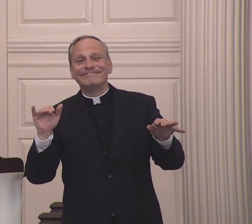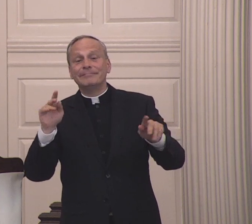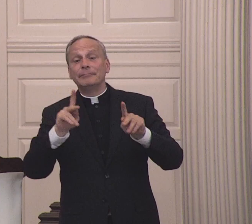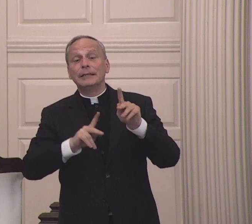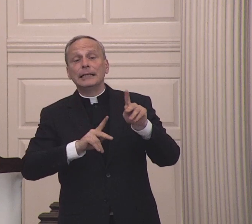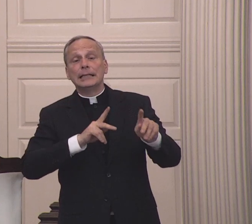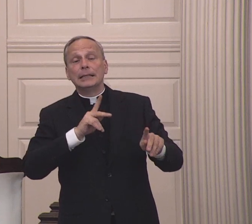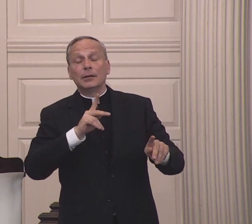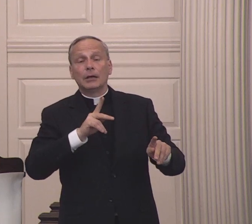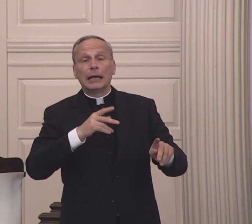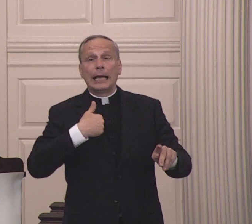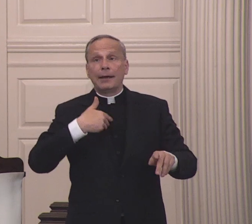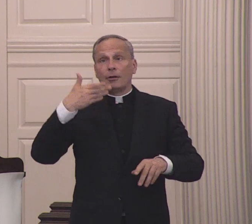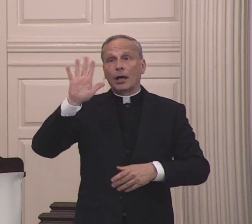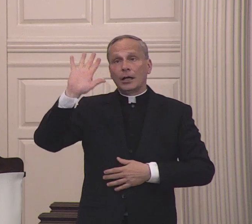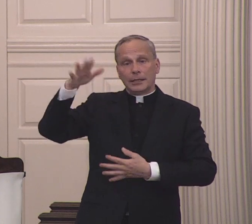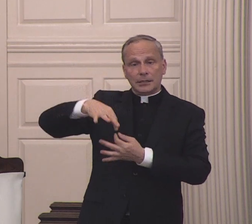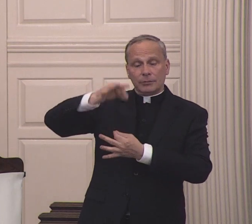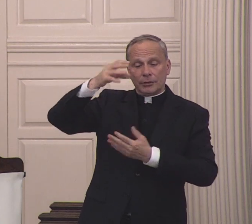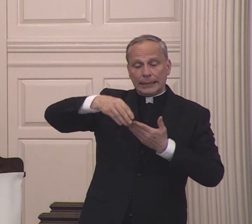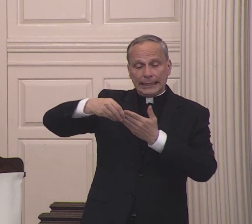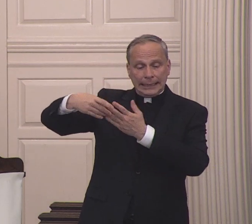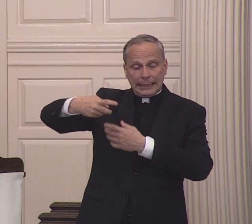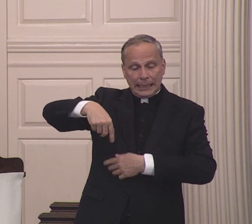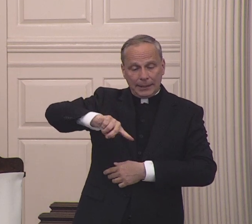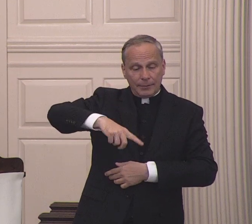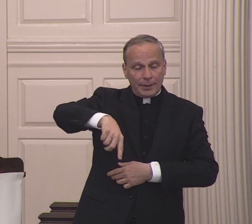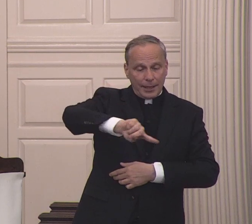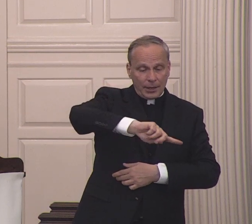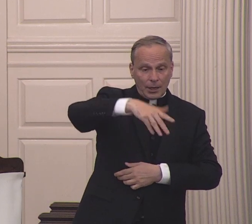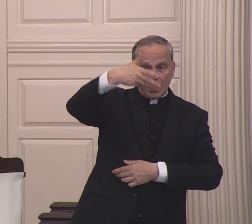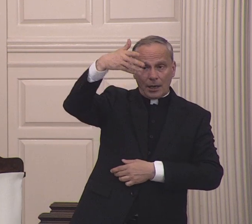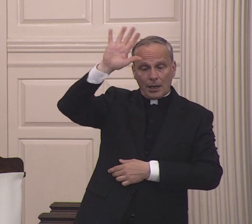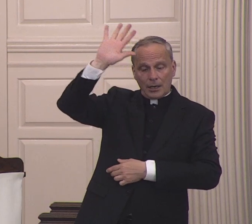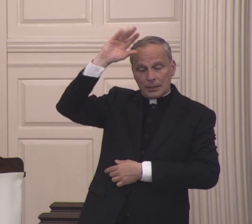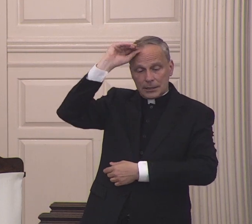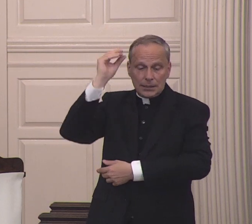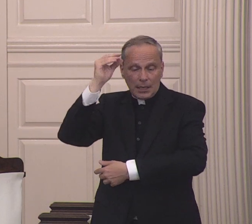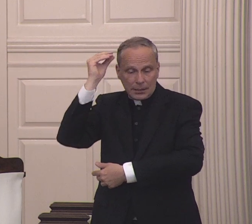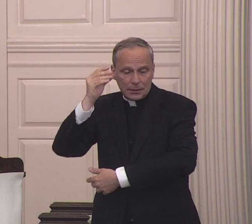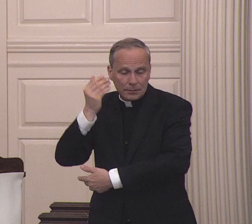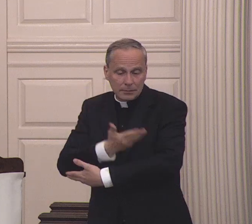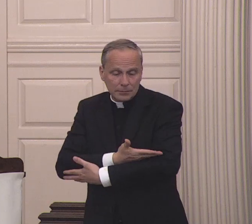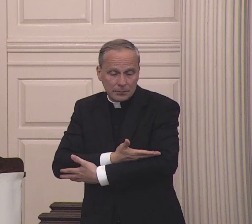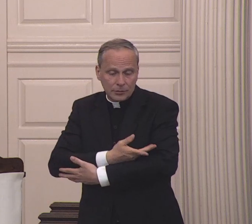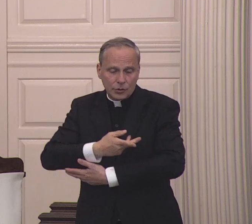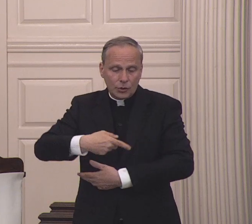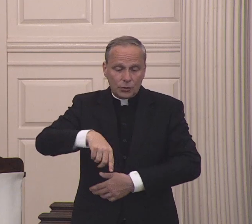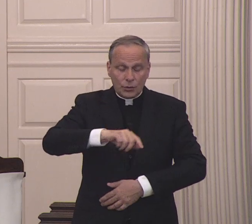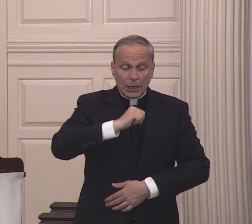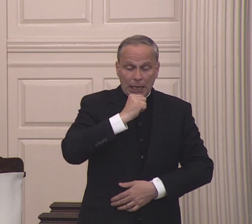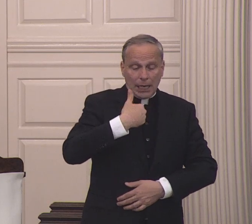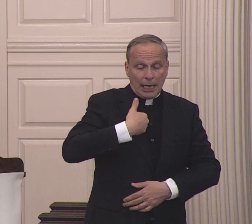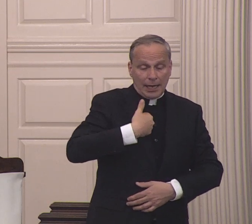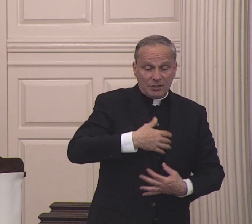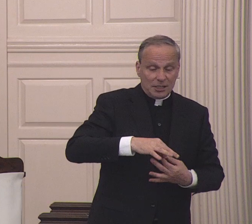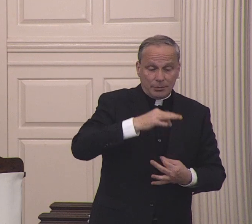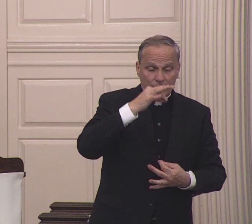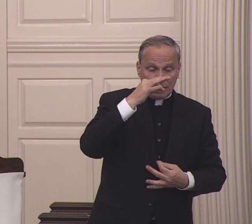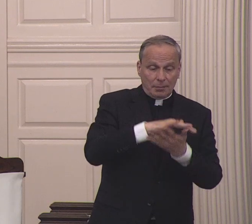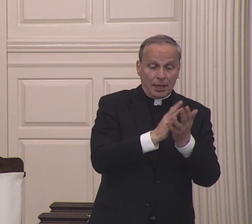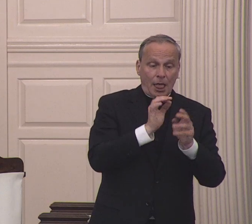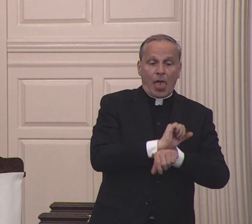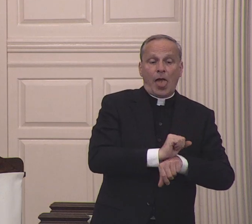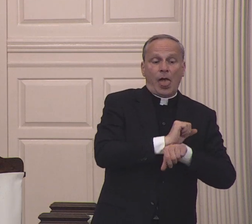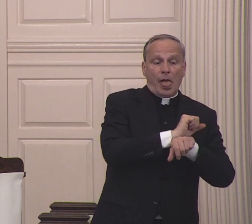those who are led by the Spirit of God are sons of God. For you did not receive a spirit of slavery to fall